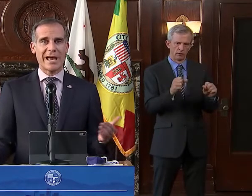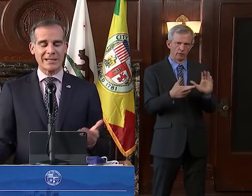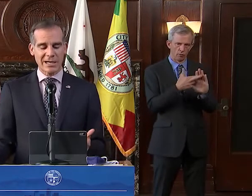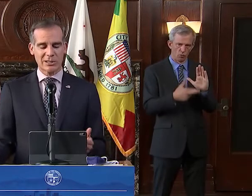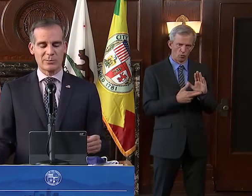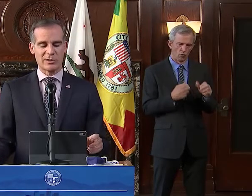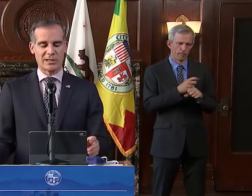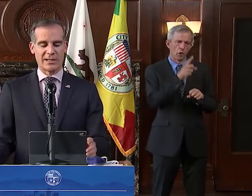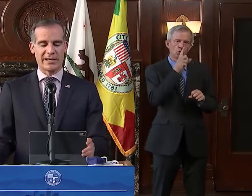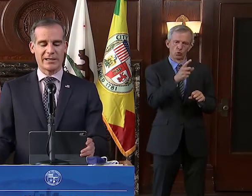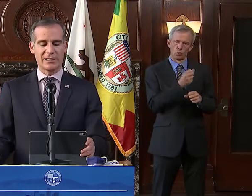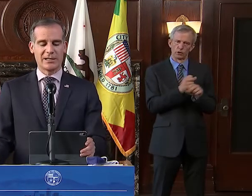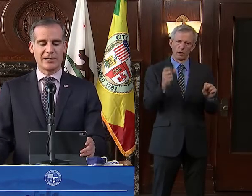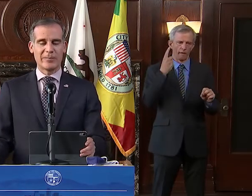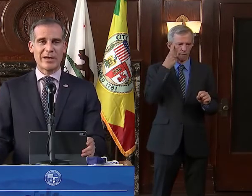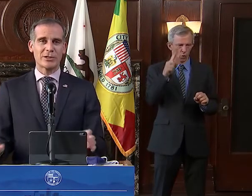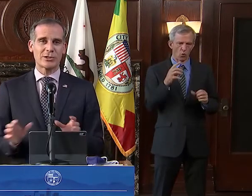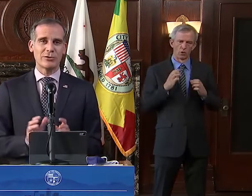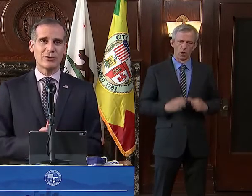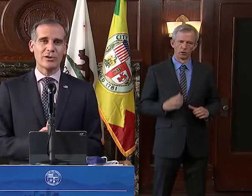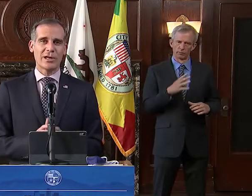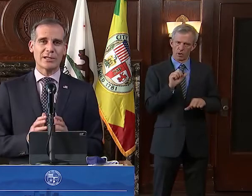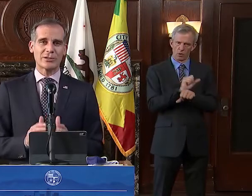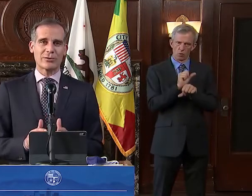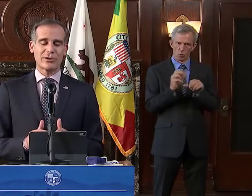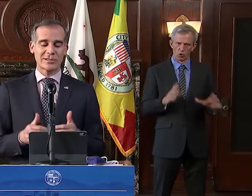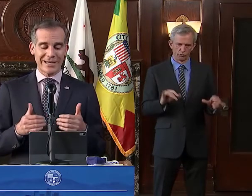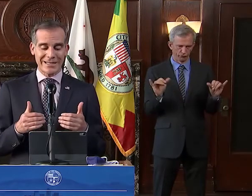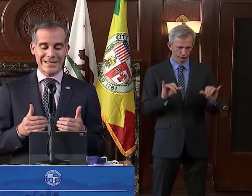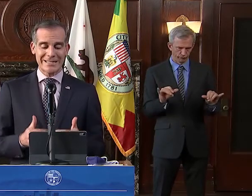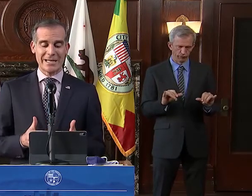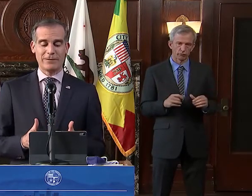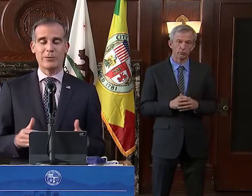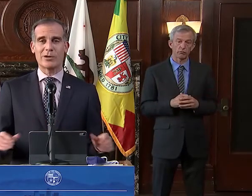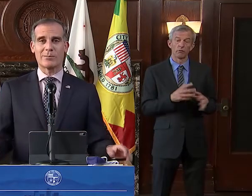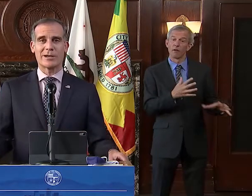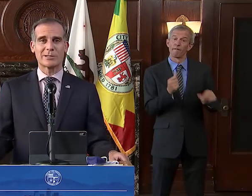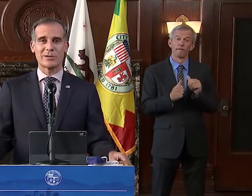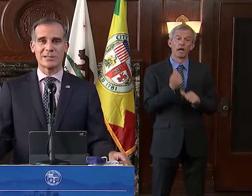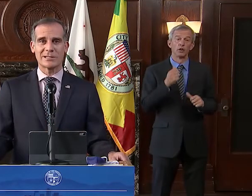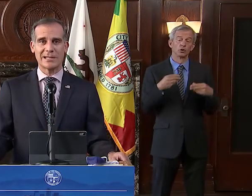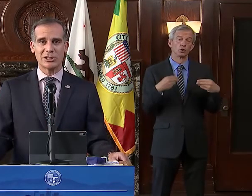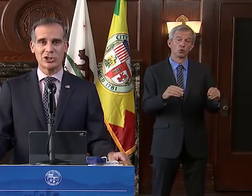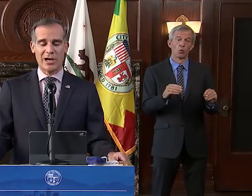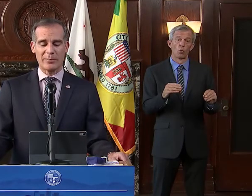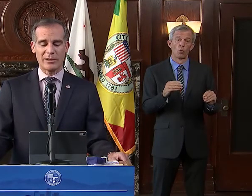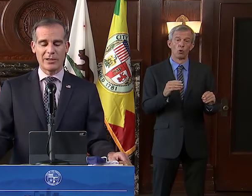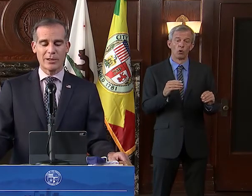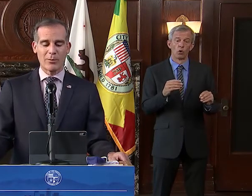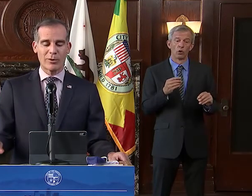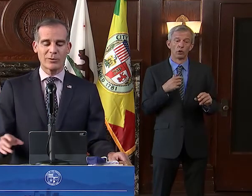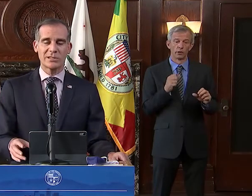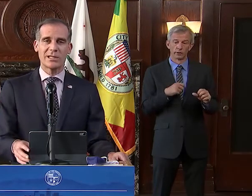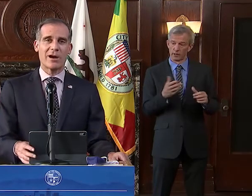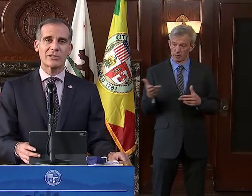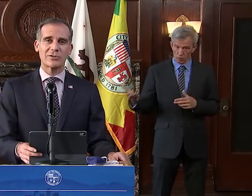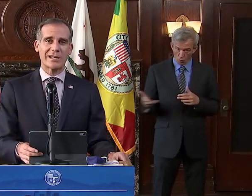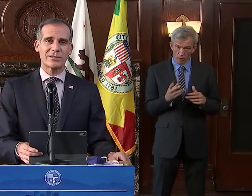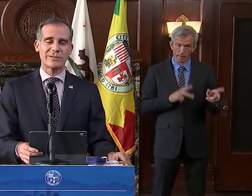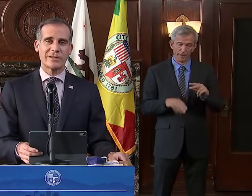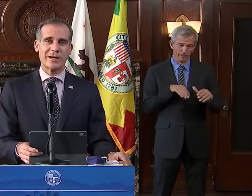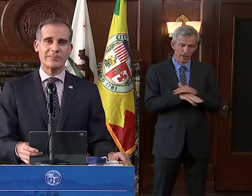workers and customers alike. And the sooner that stores can safely welcome customers inside to shop, the more we'll see